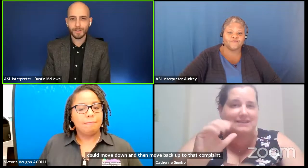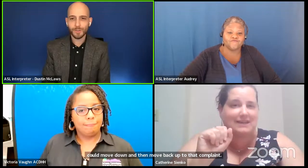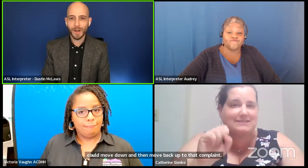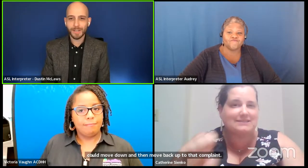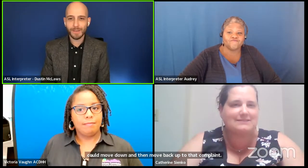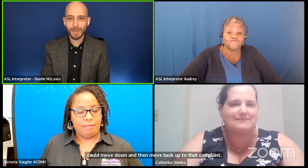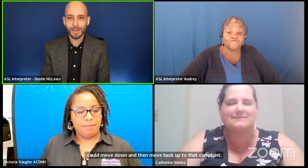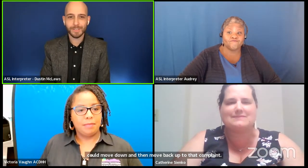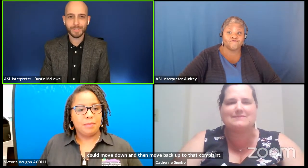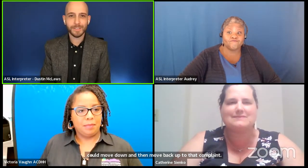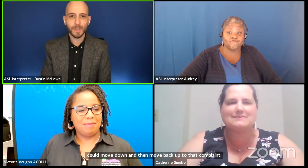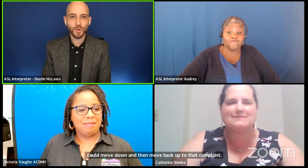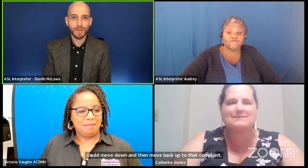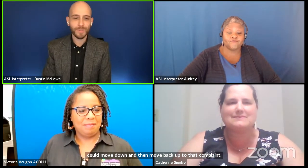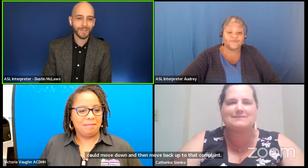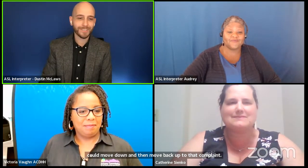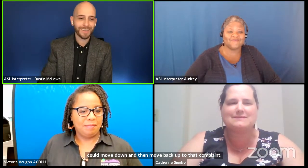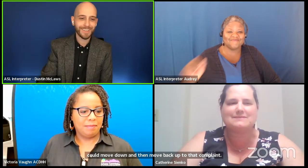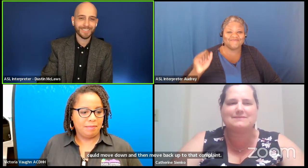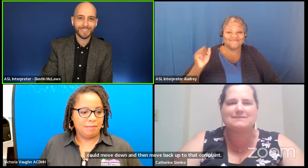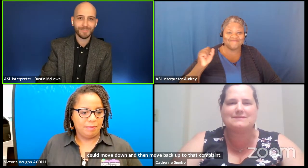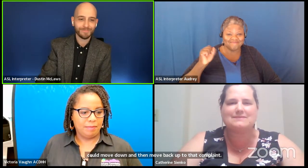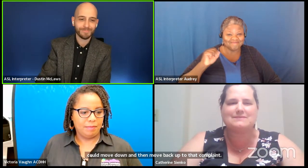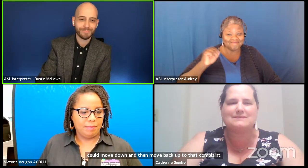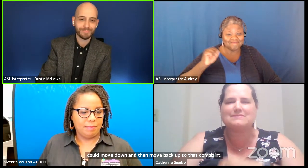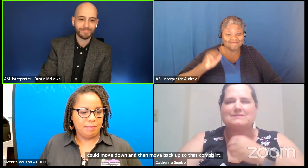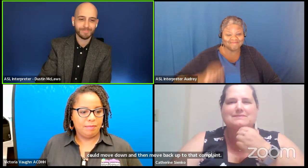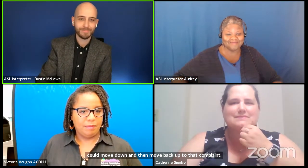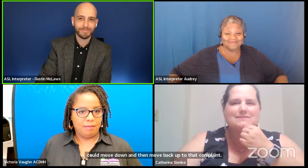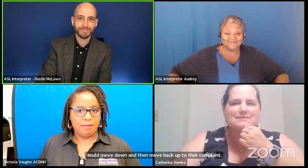Victoria, do you mind giving us the summary of the next case?